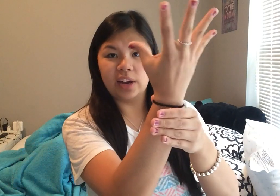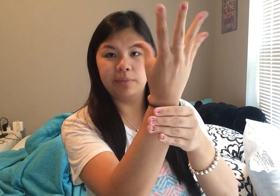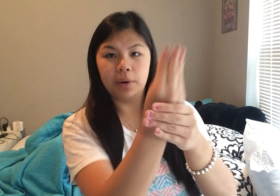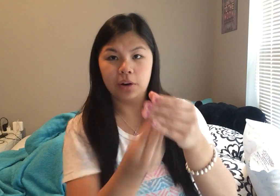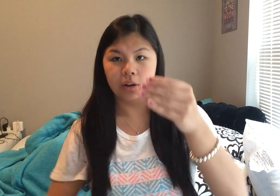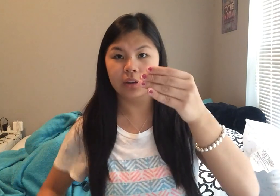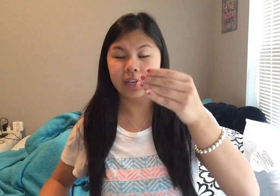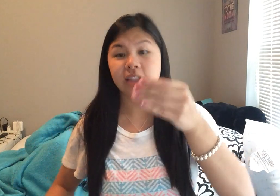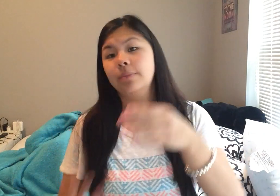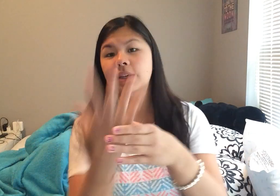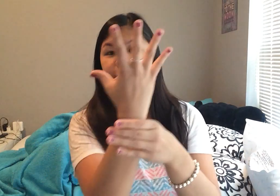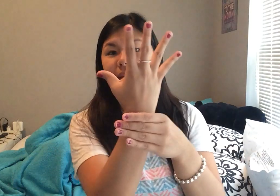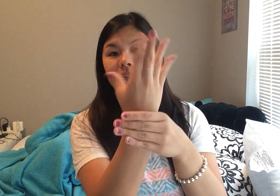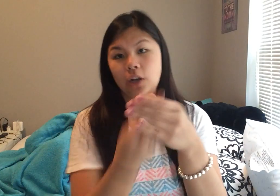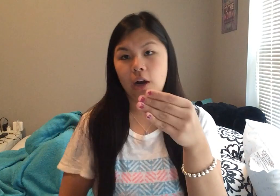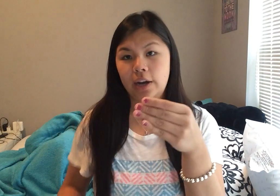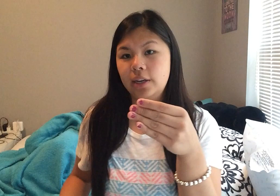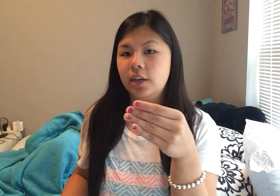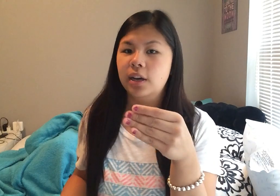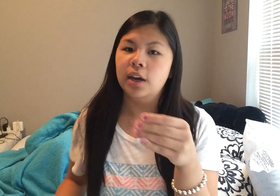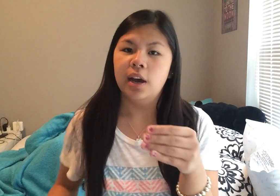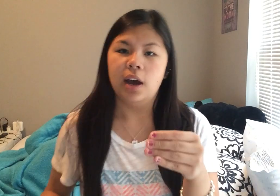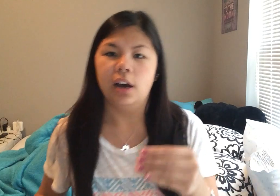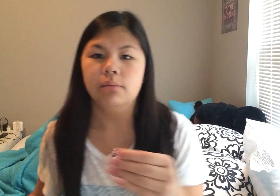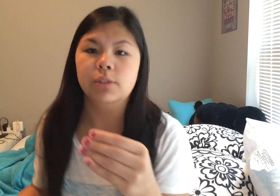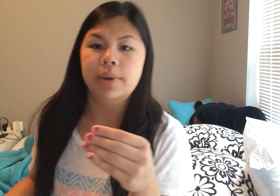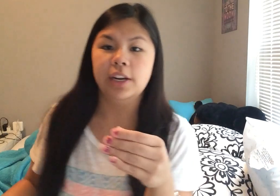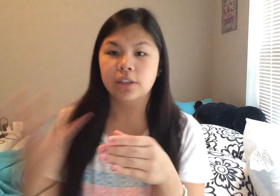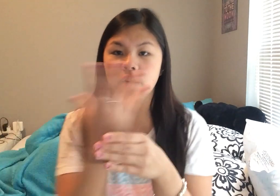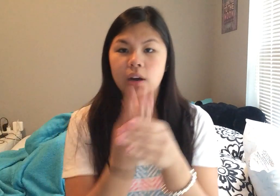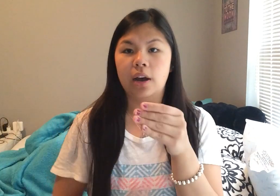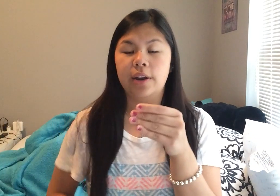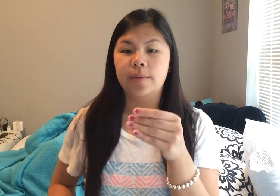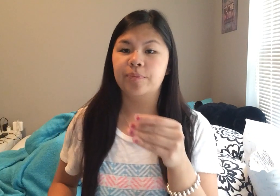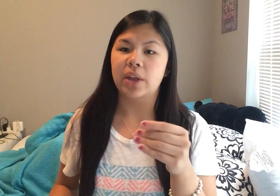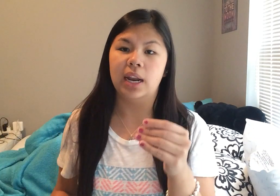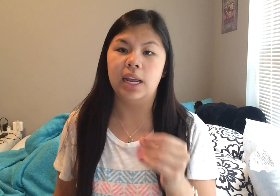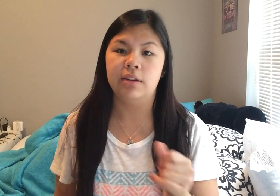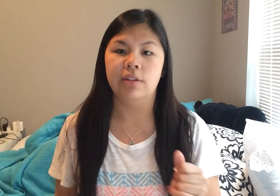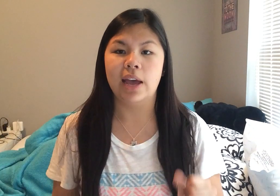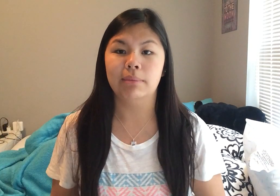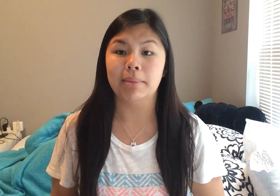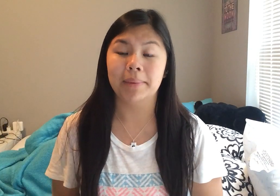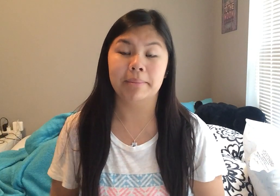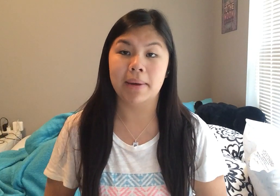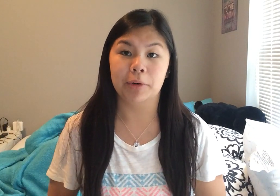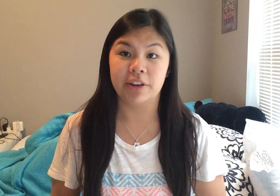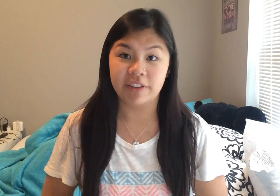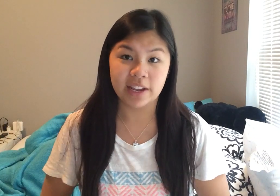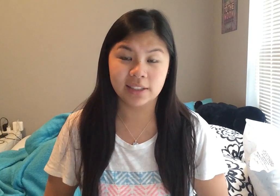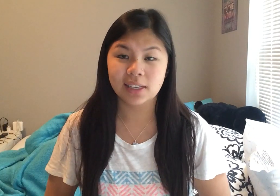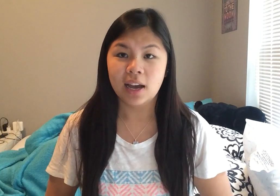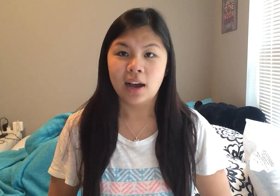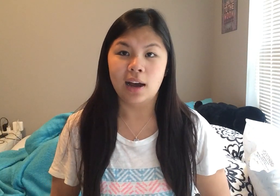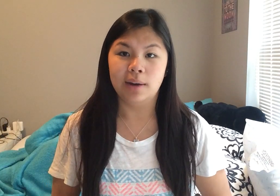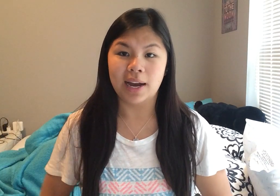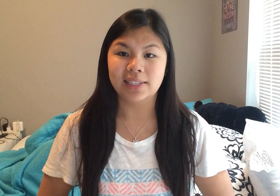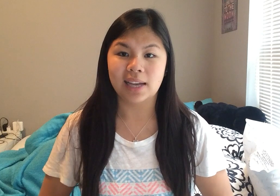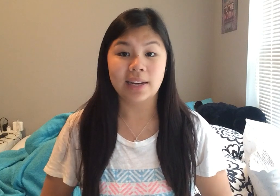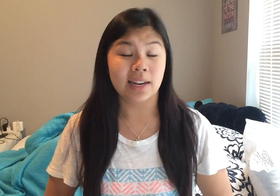of pull like something has been gone. So my hair is all gone, and my memory fades. I signed and I